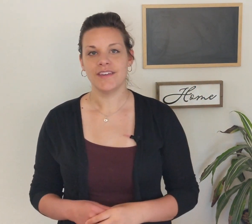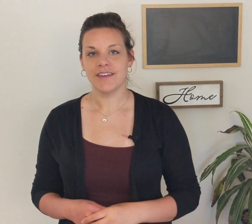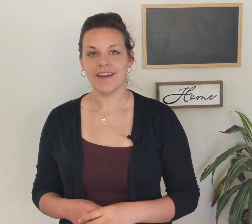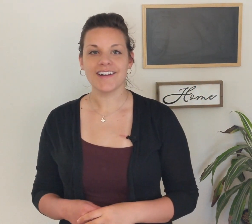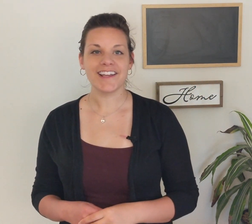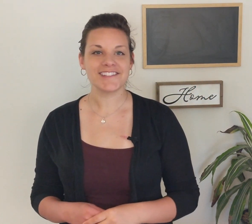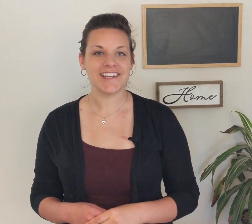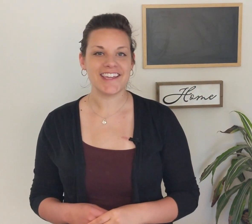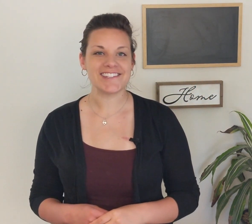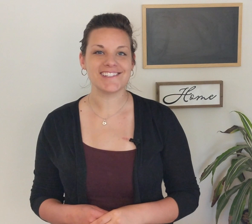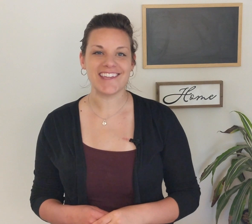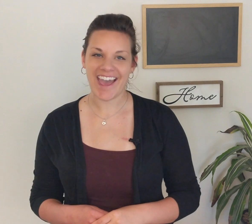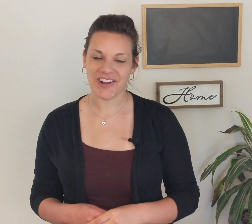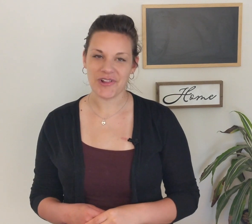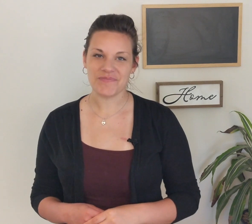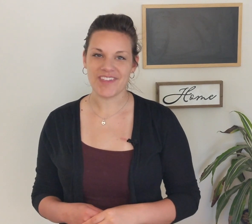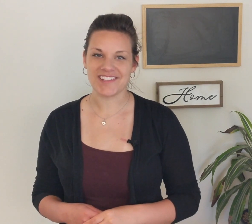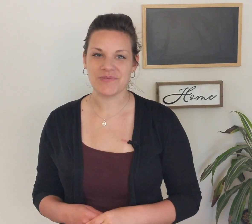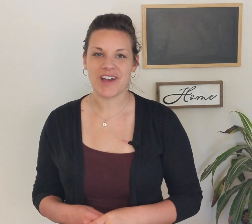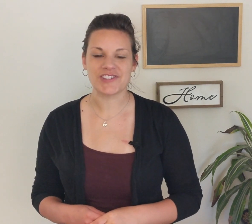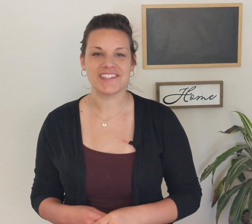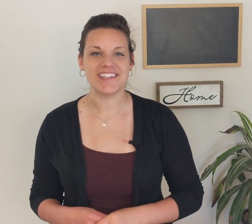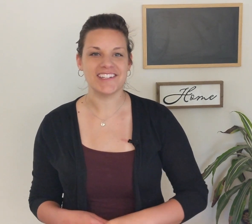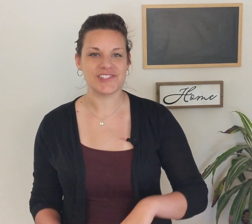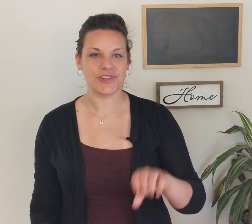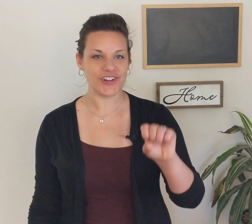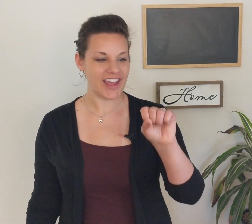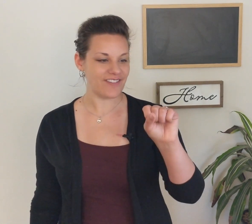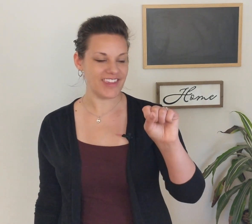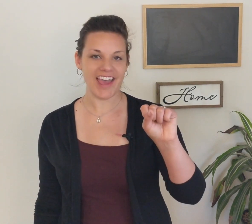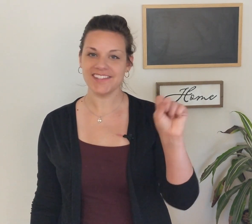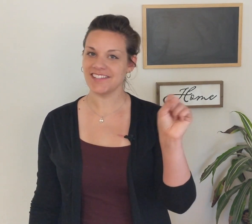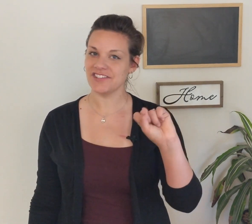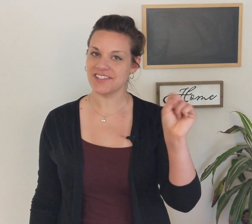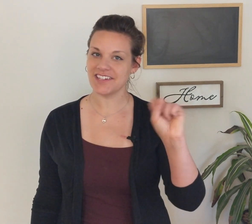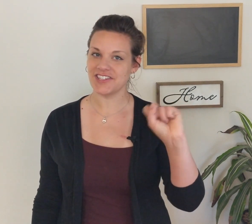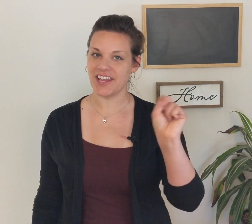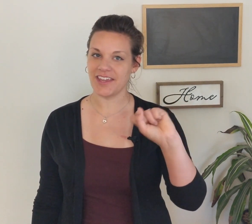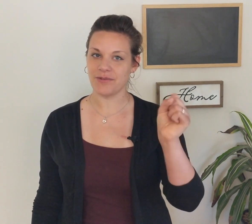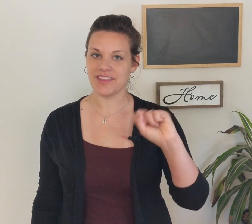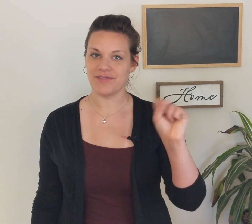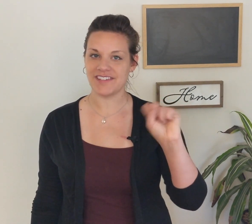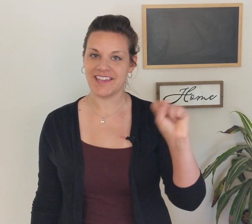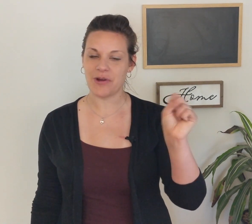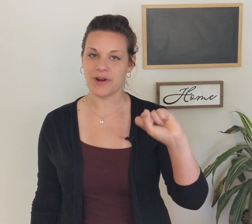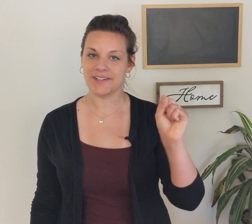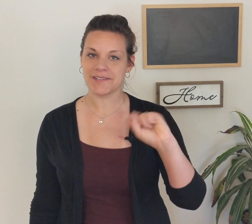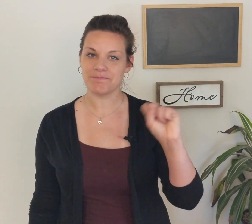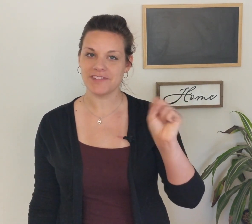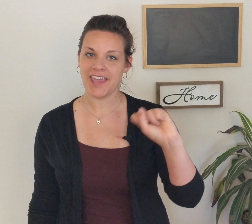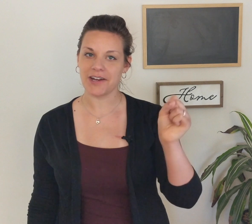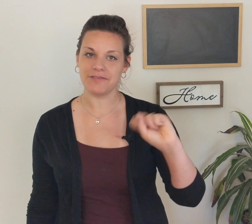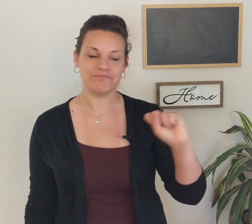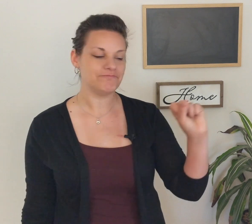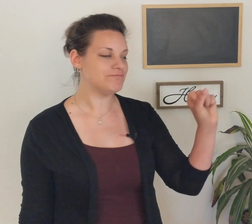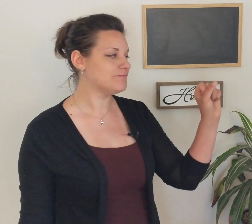Our next city is Seattle, and that's in Washington. So you're gonna have the S and you're just gonna shake it with it facing outwards. Seattle.